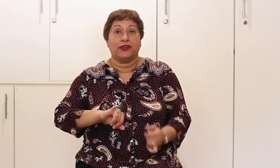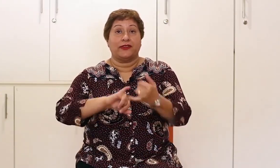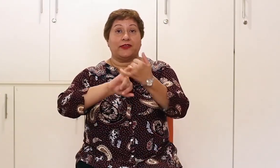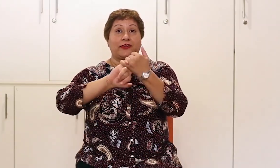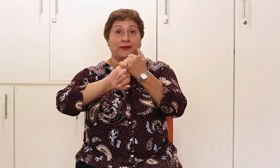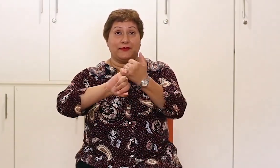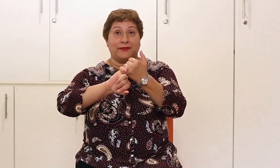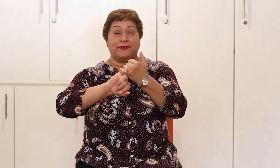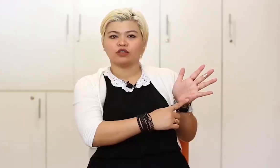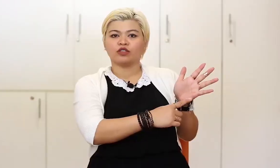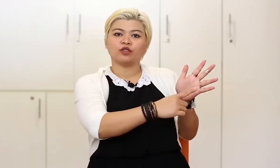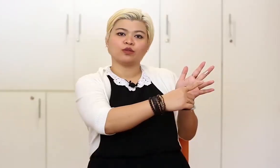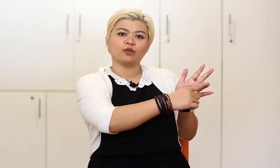wants to